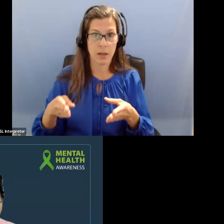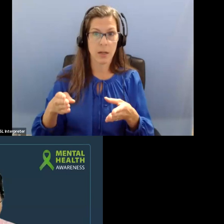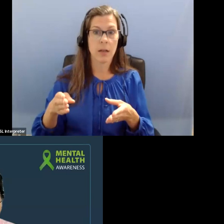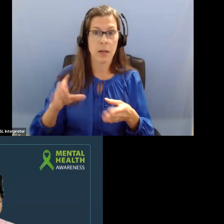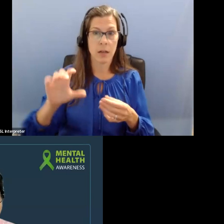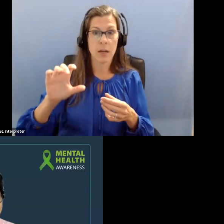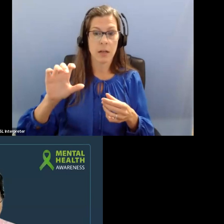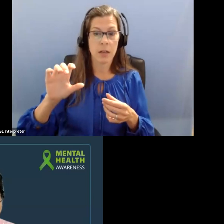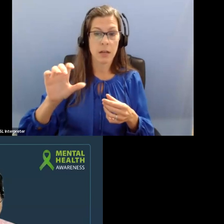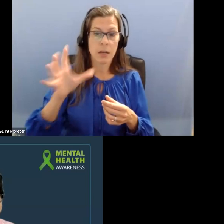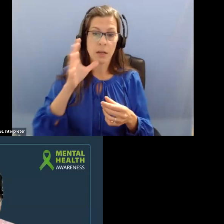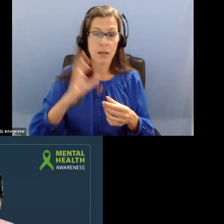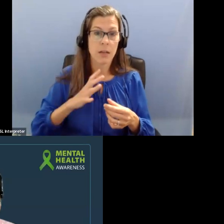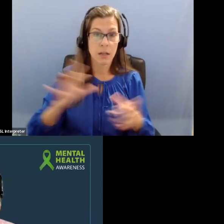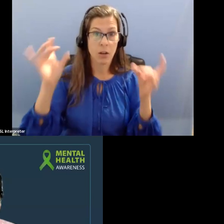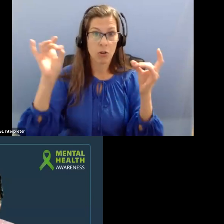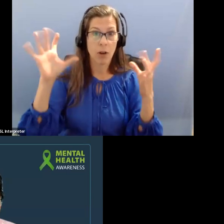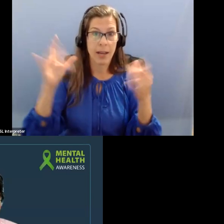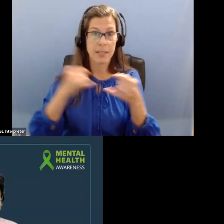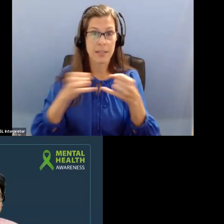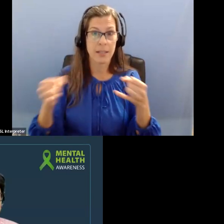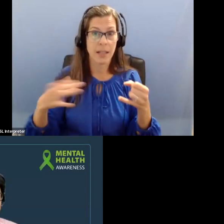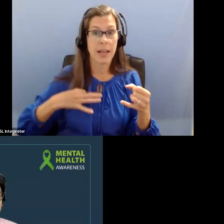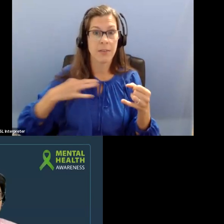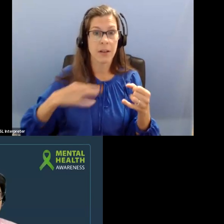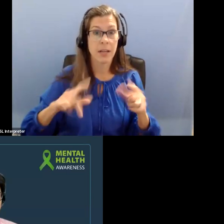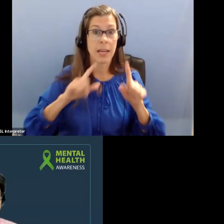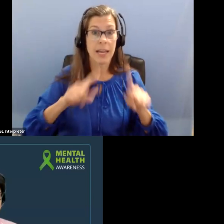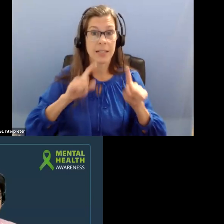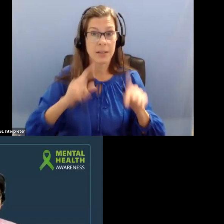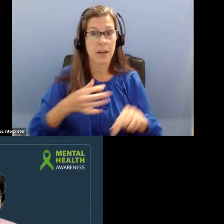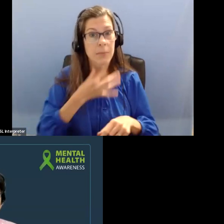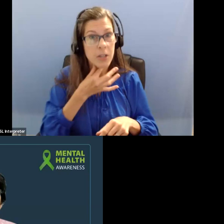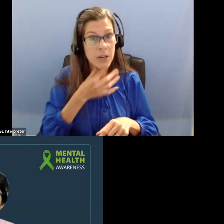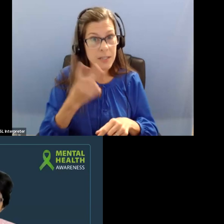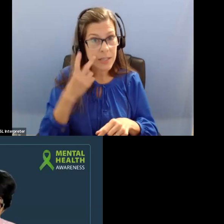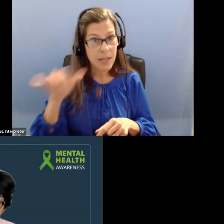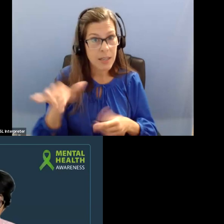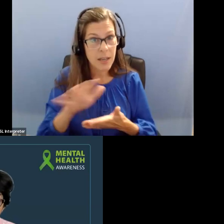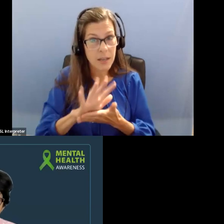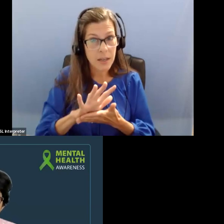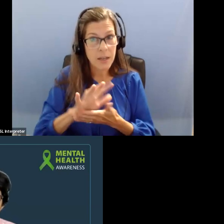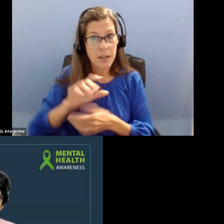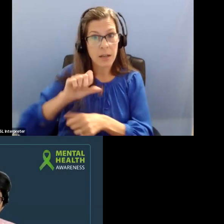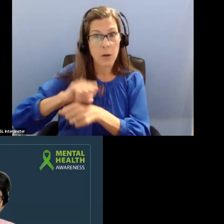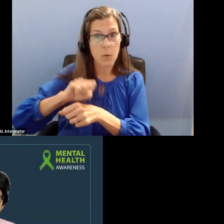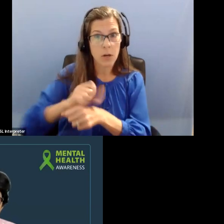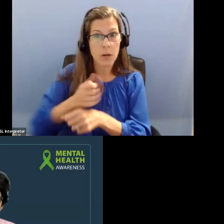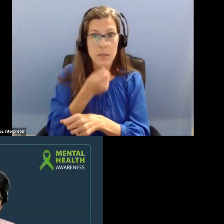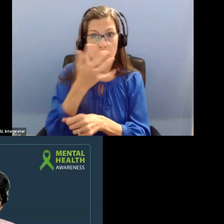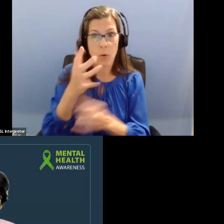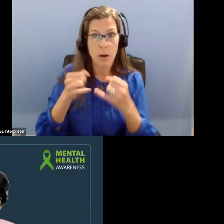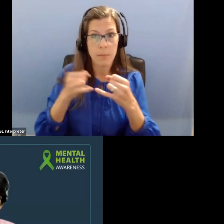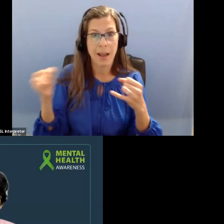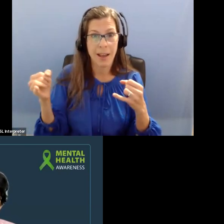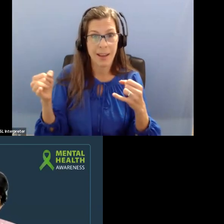line volunteer who is answering phones. So I'm very curious to see this movie. She actually works for the Warm Line. So it was an interesting